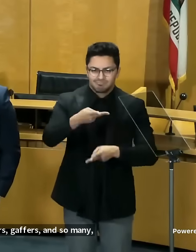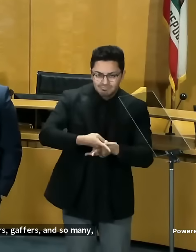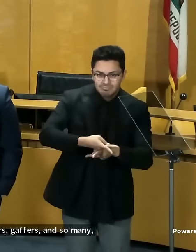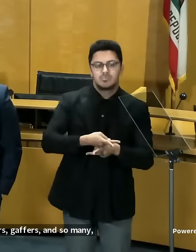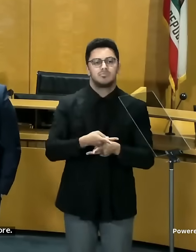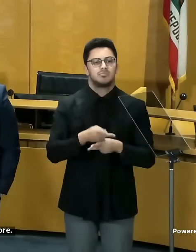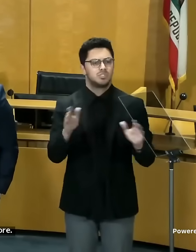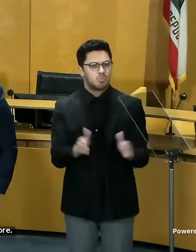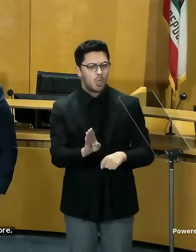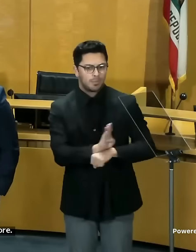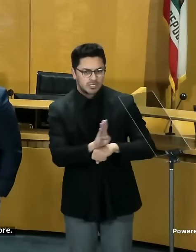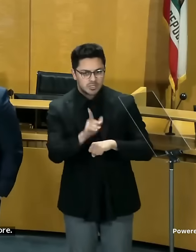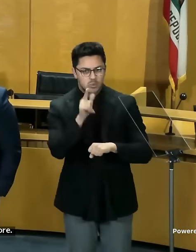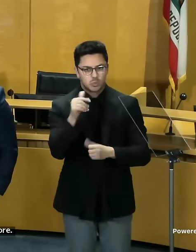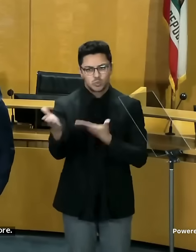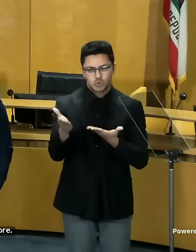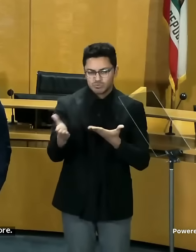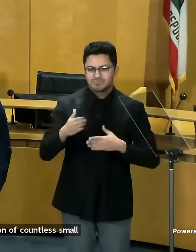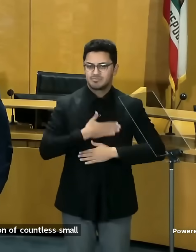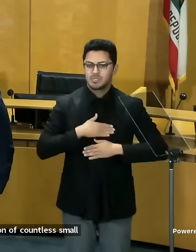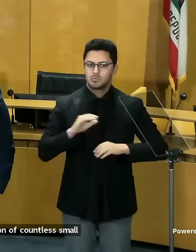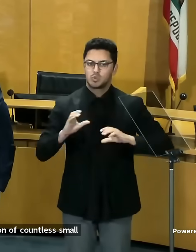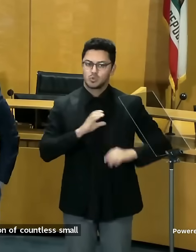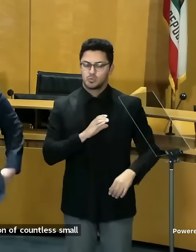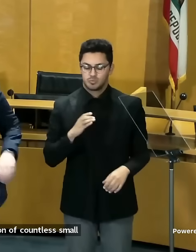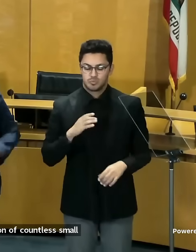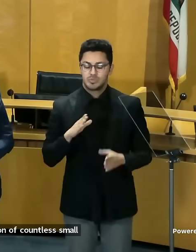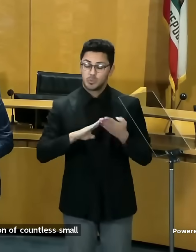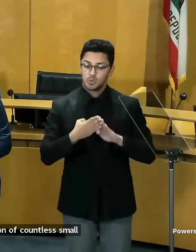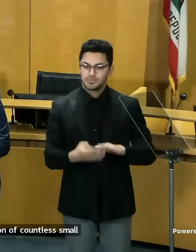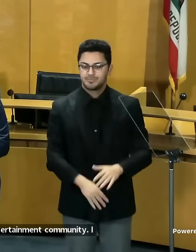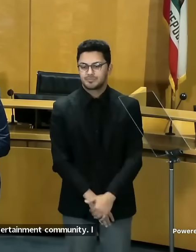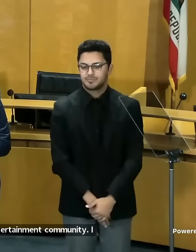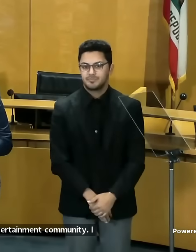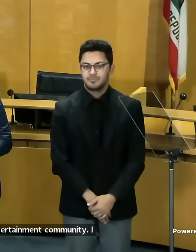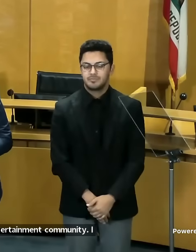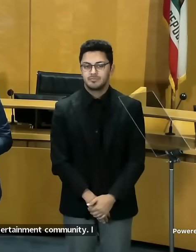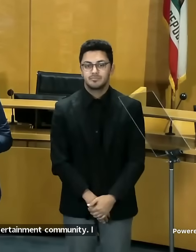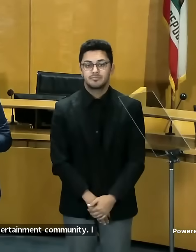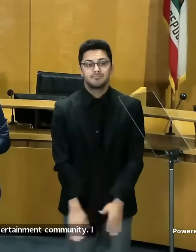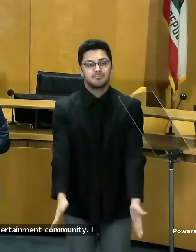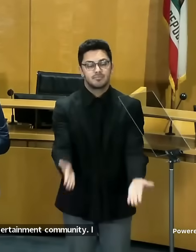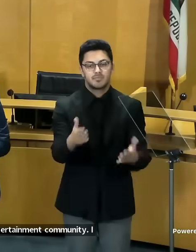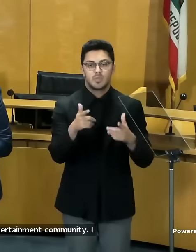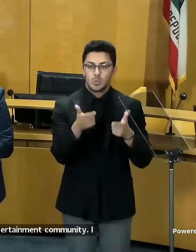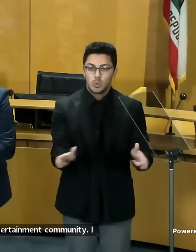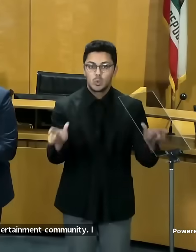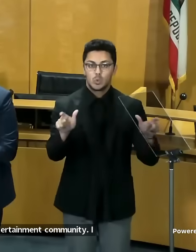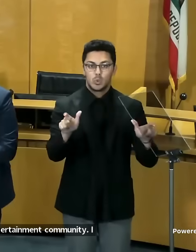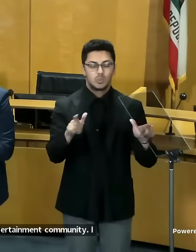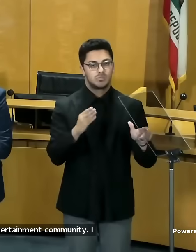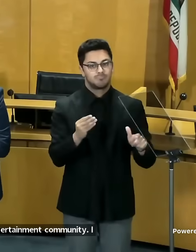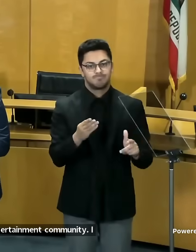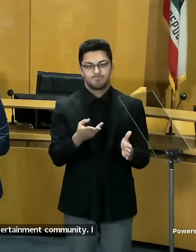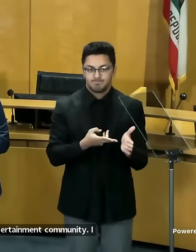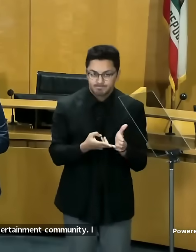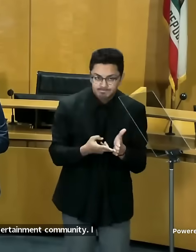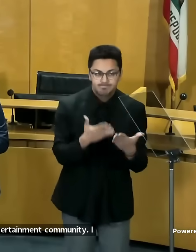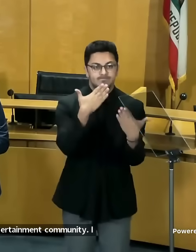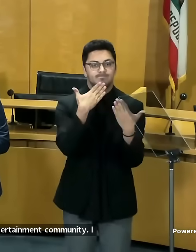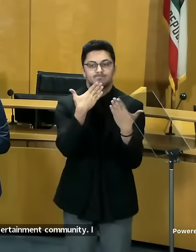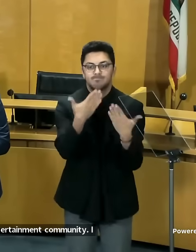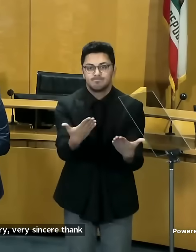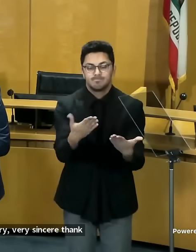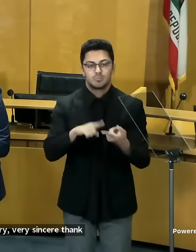small businesses that serve the entertainment community. I want to say a huge and very, very sincere thank